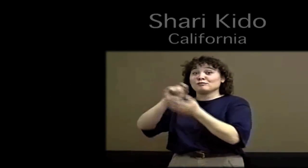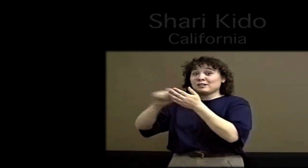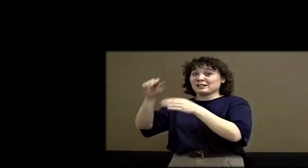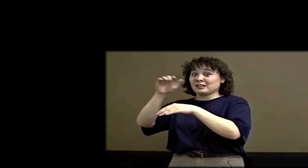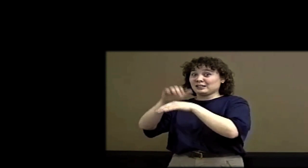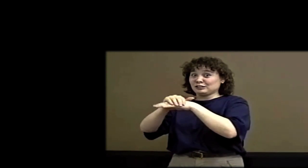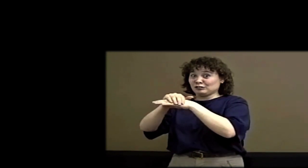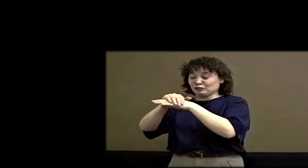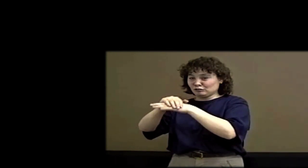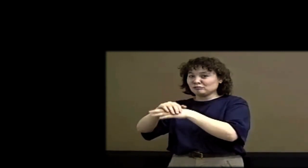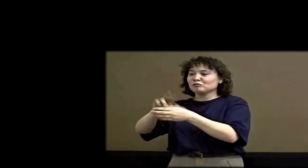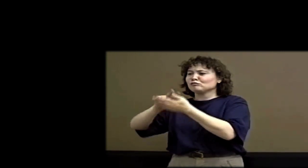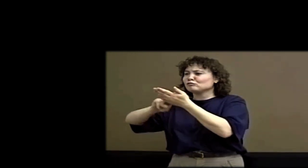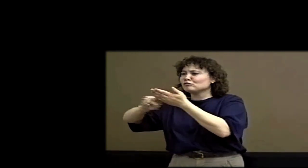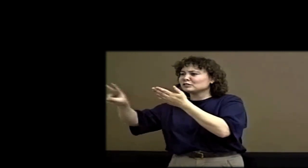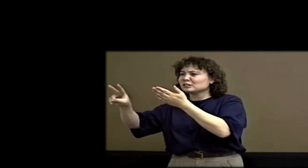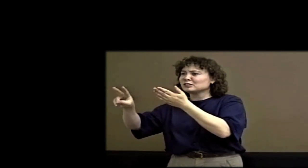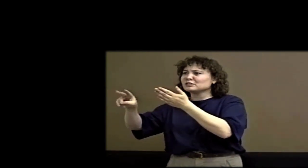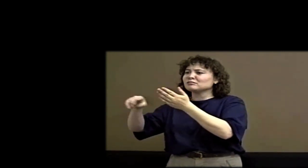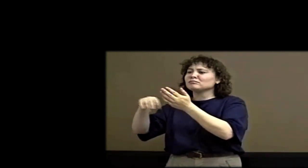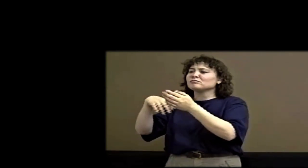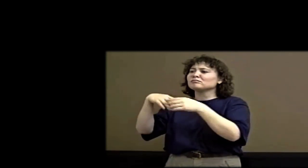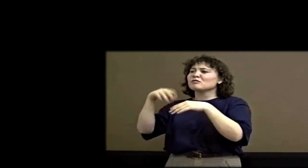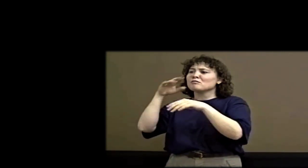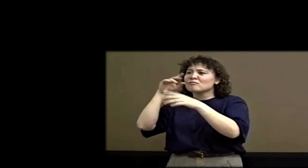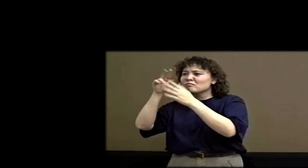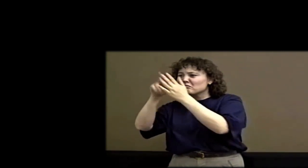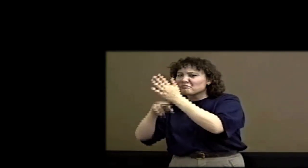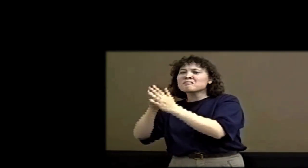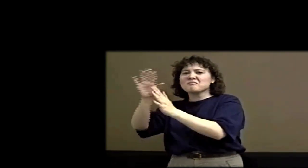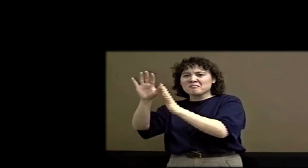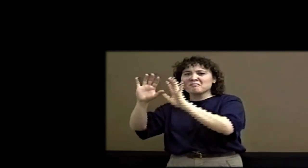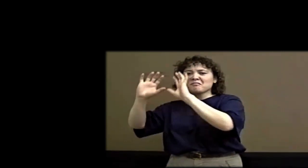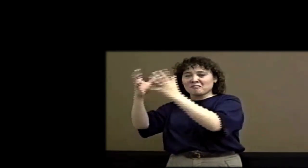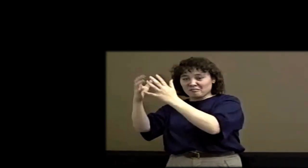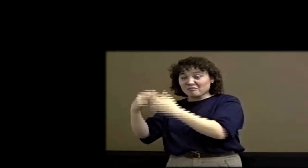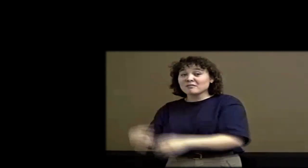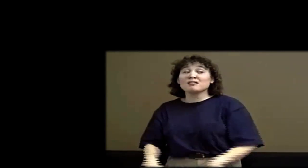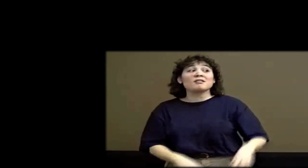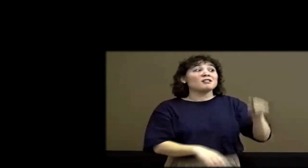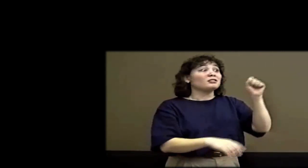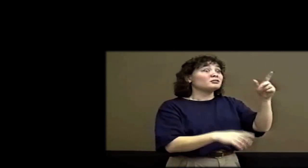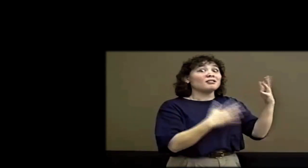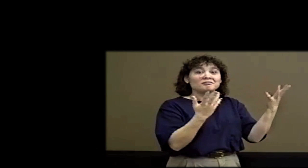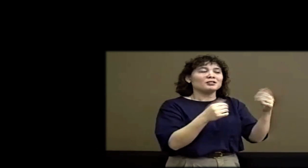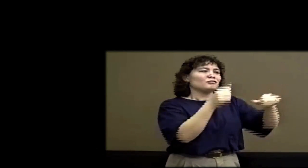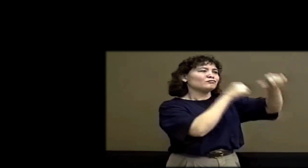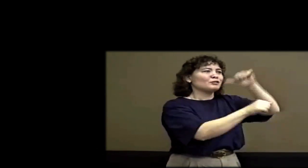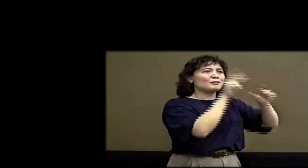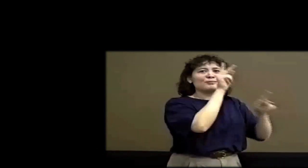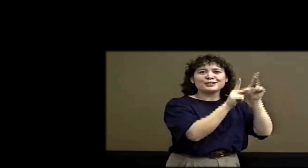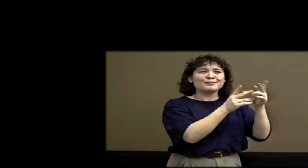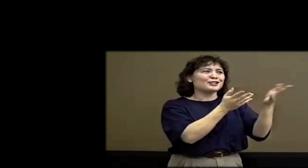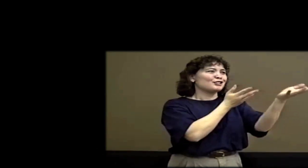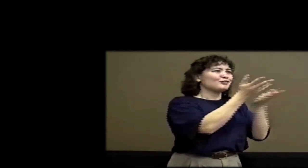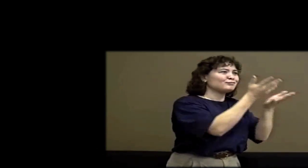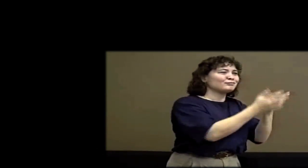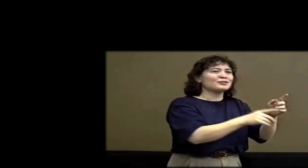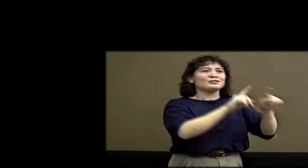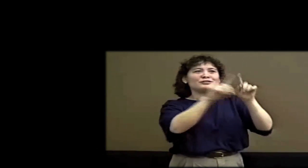Seeing and expressing American Sign Language, reading and writing English, those are very different. I can use ASL to have debates,